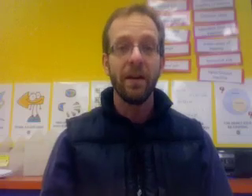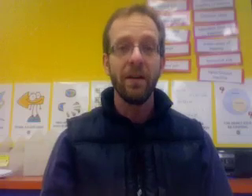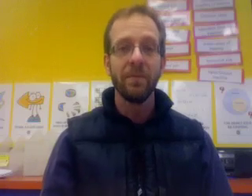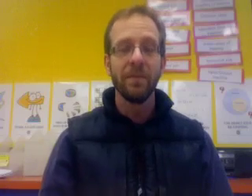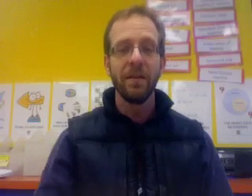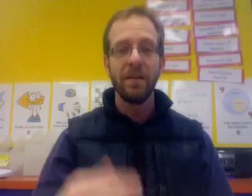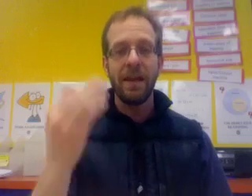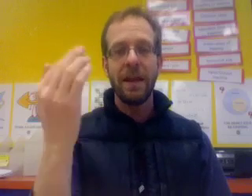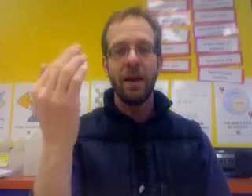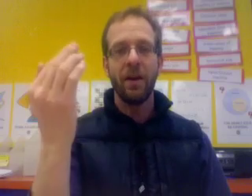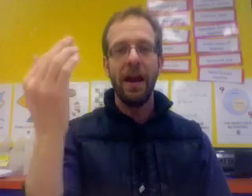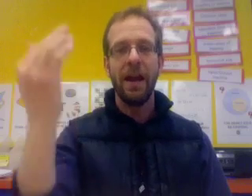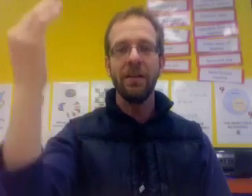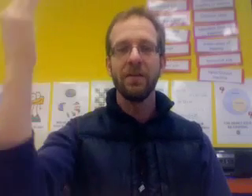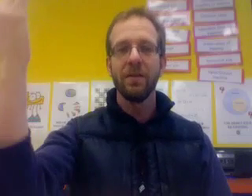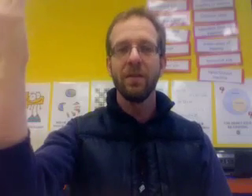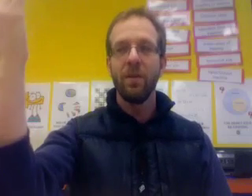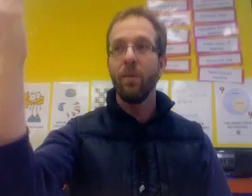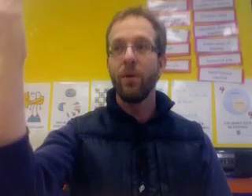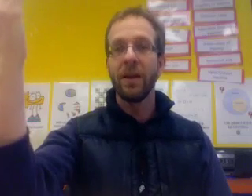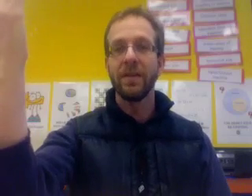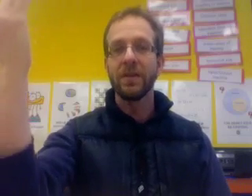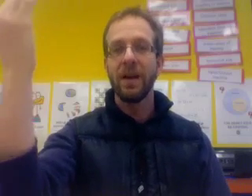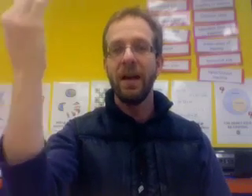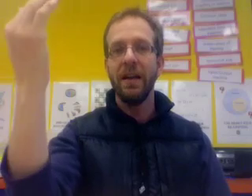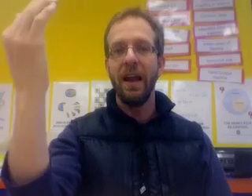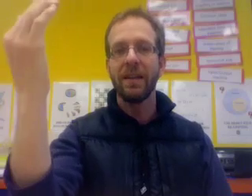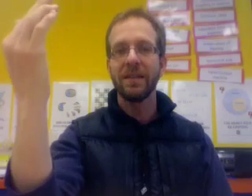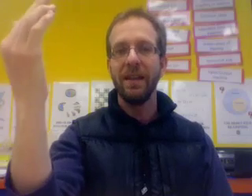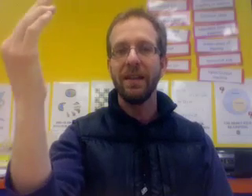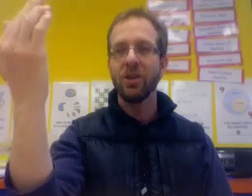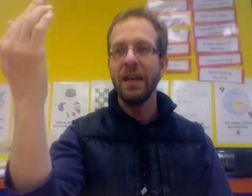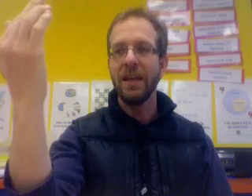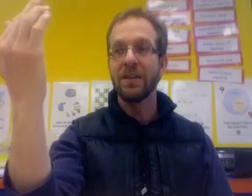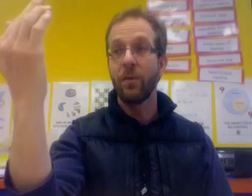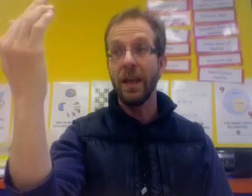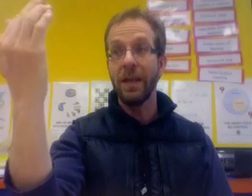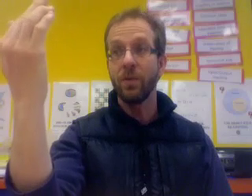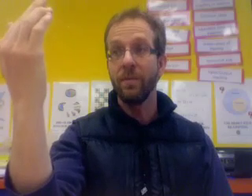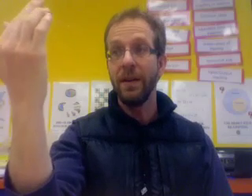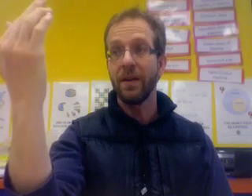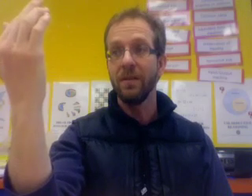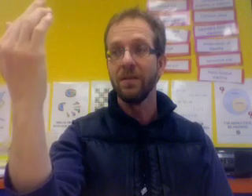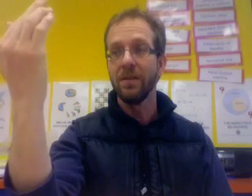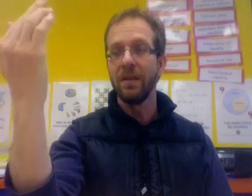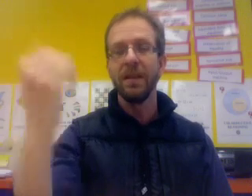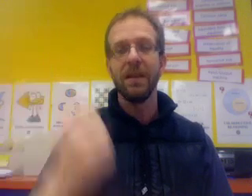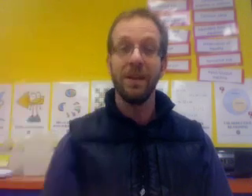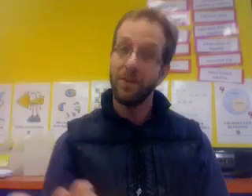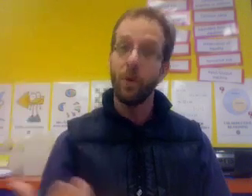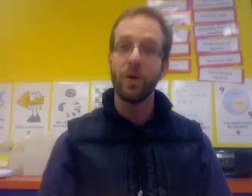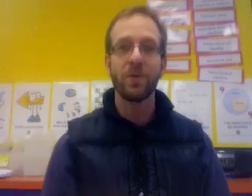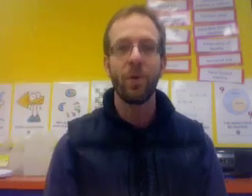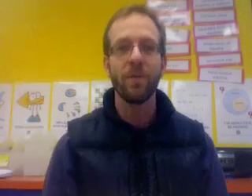Mirror, taking our hand, putting it to the side, and slightly shaking it as if we're looking into a mirror, is, of course, the word